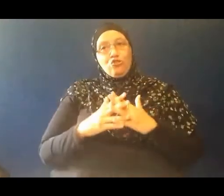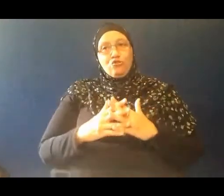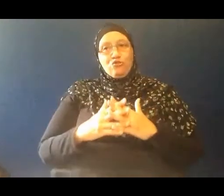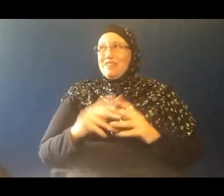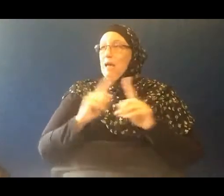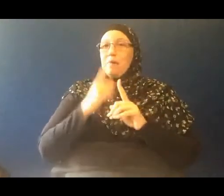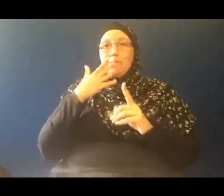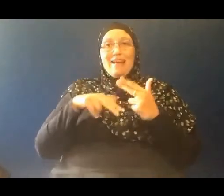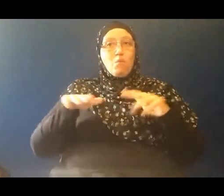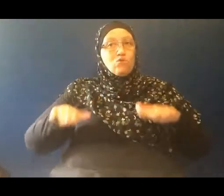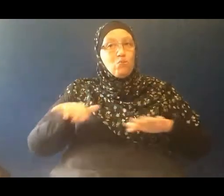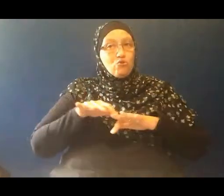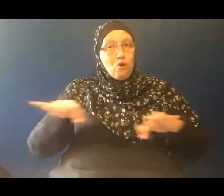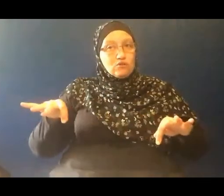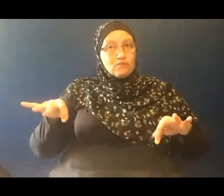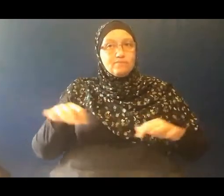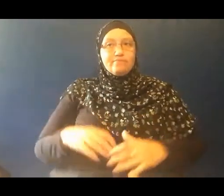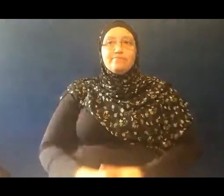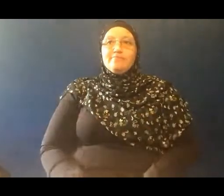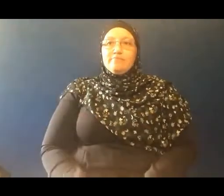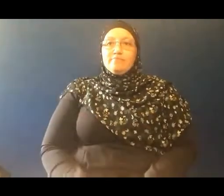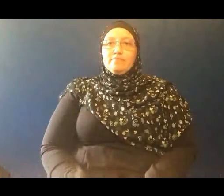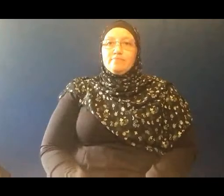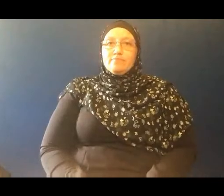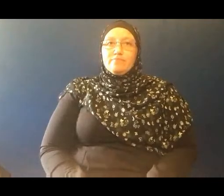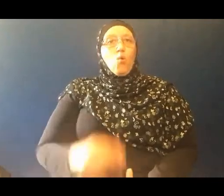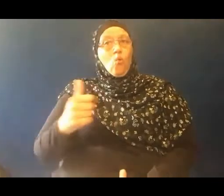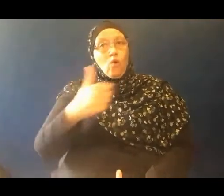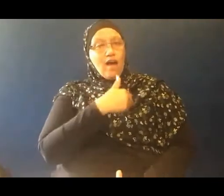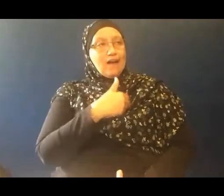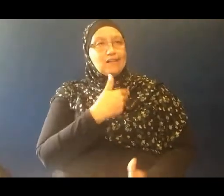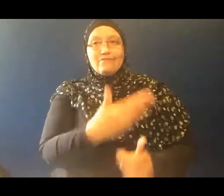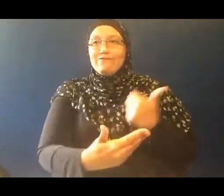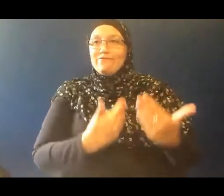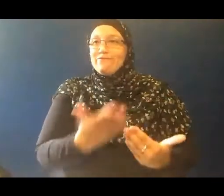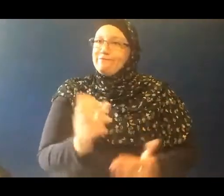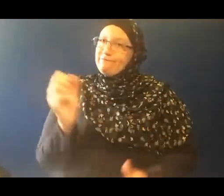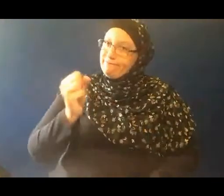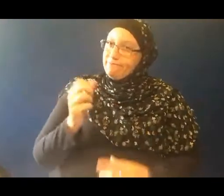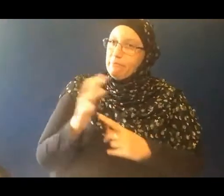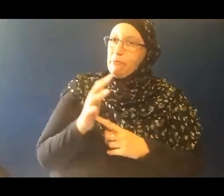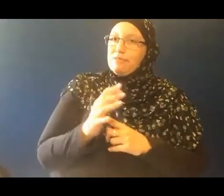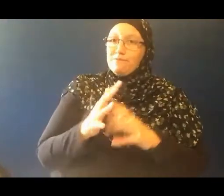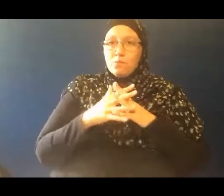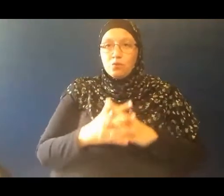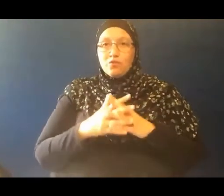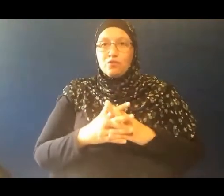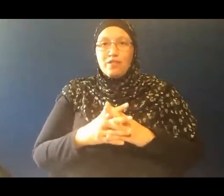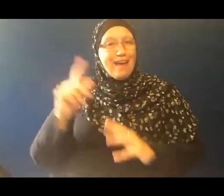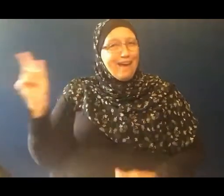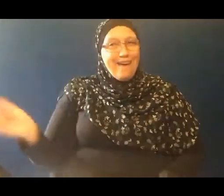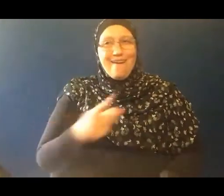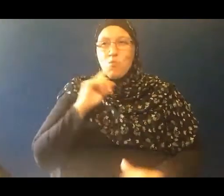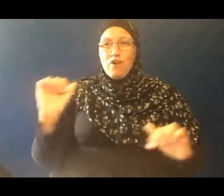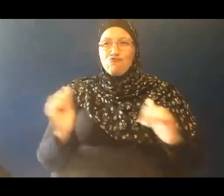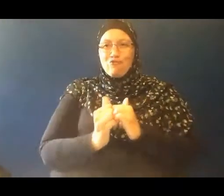everybody acknowledges that benevolence is a virtue, okay, why is it that